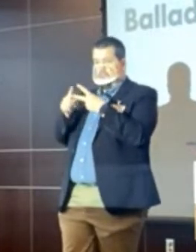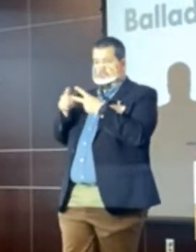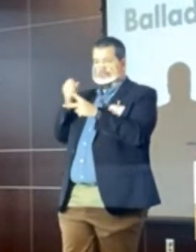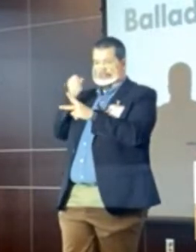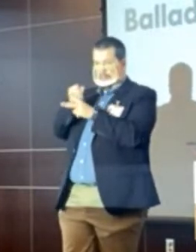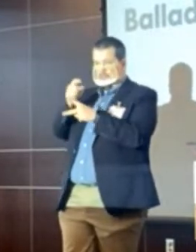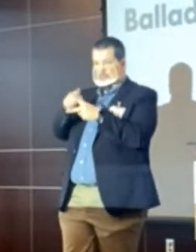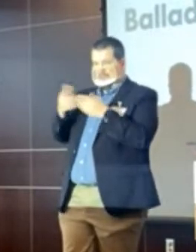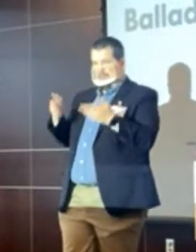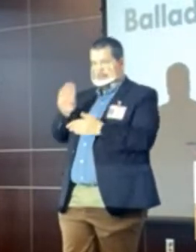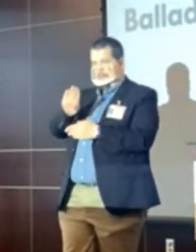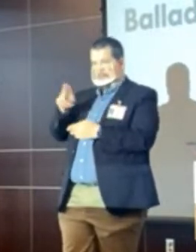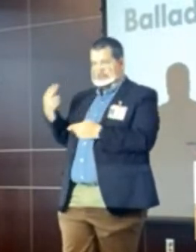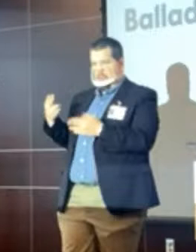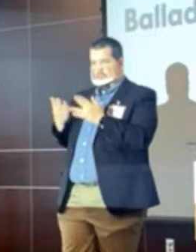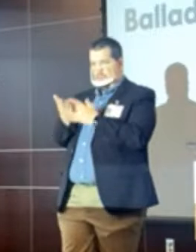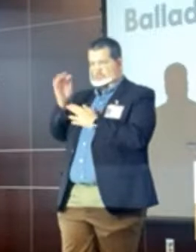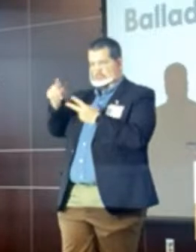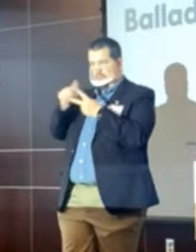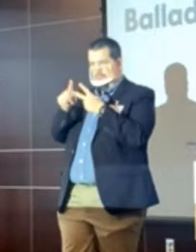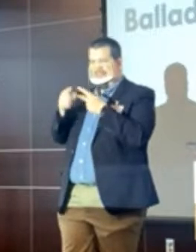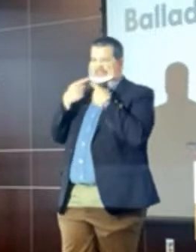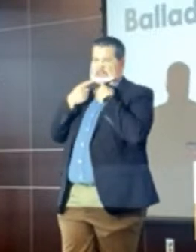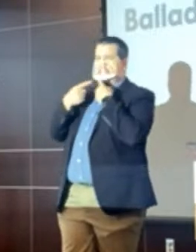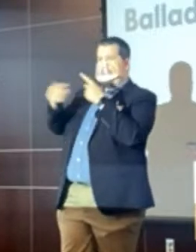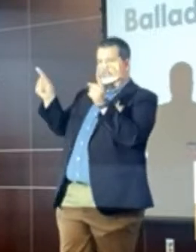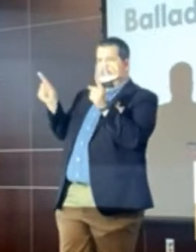impacts to ballot health through this